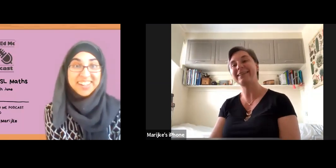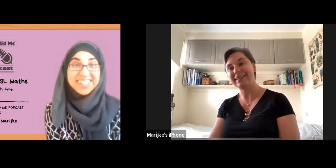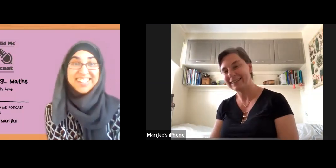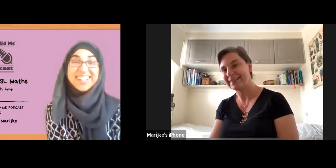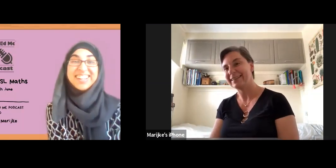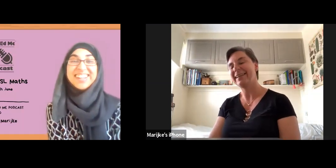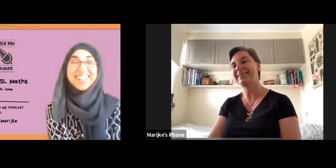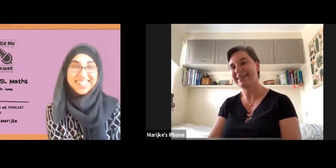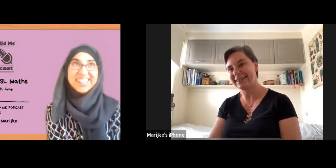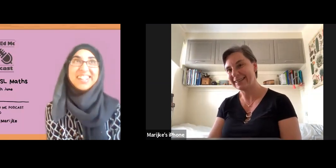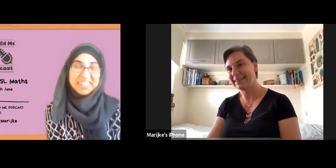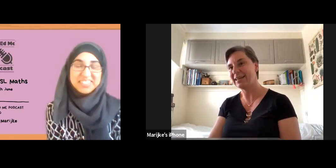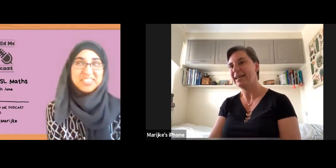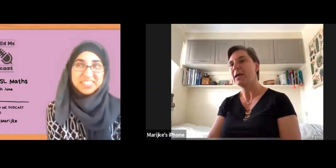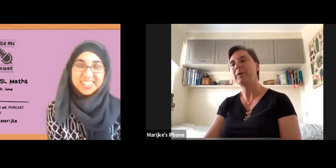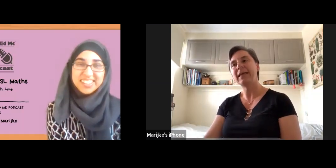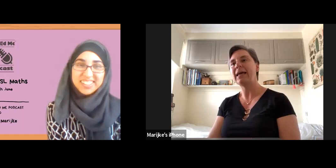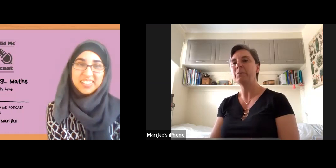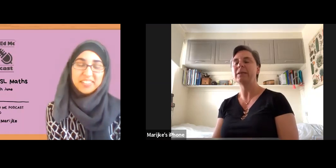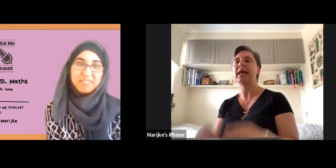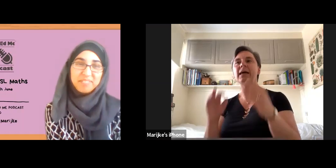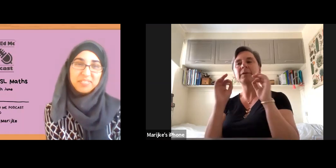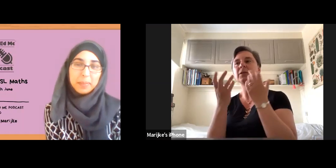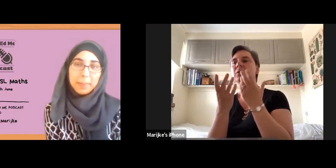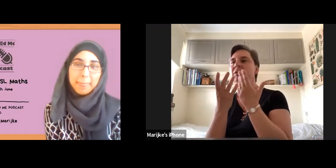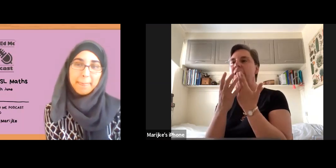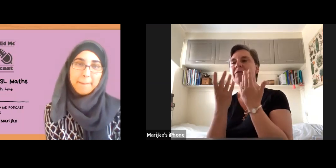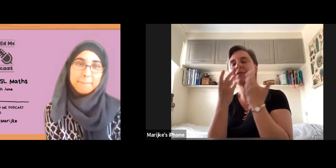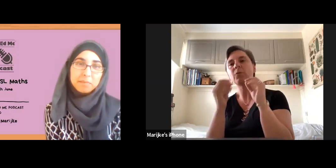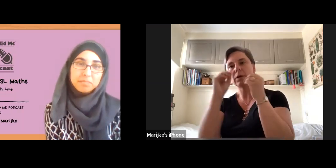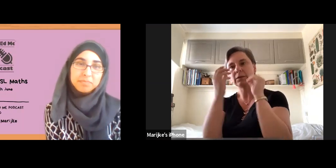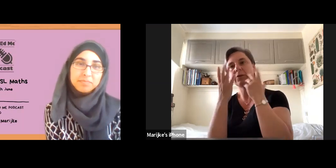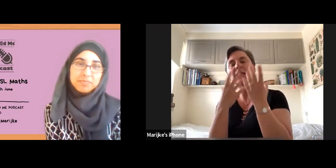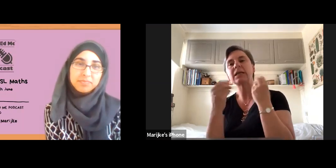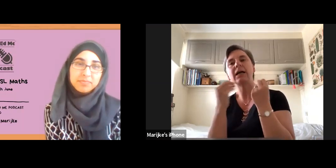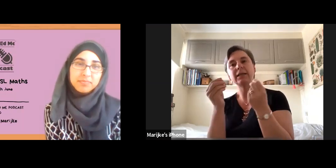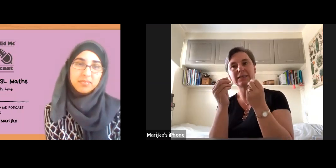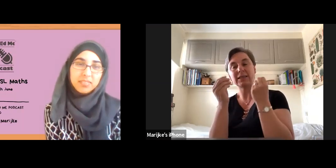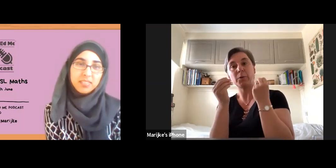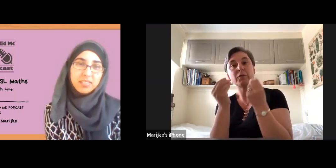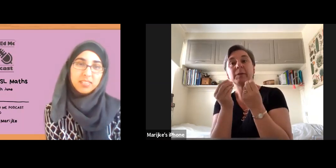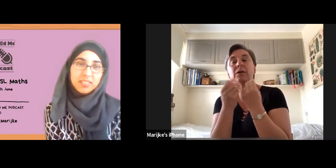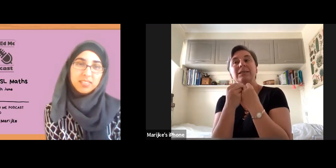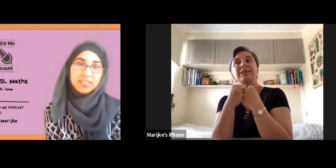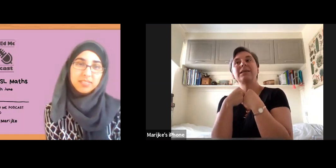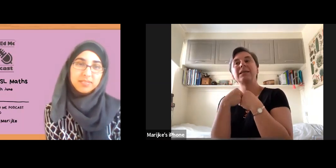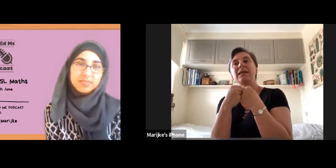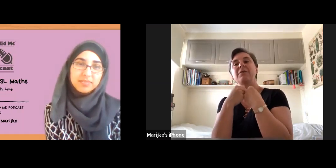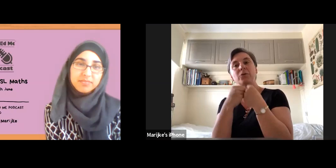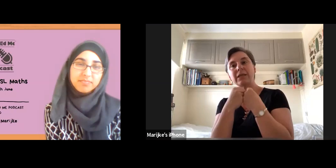right? Exactly. That's interesting. But you know, it's everything. What, you know, they're signing is perfect because it is their first